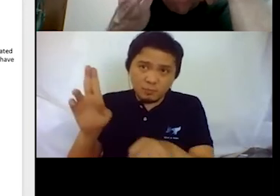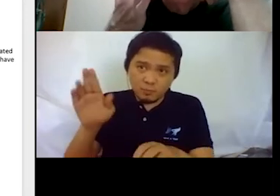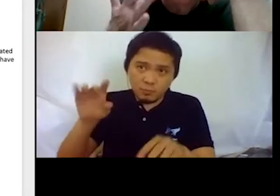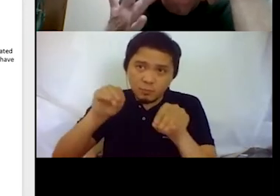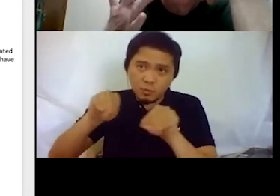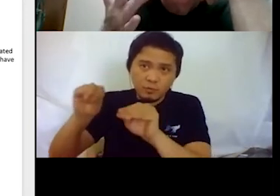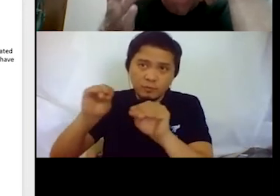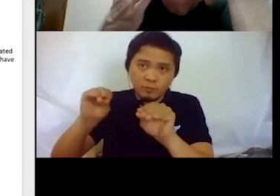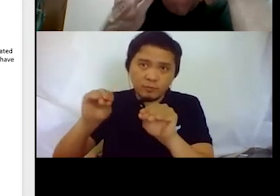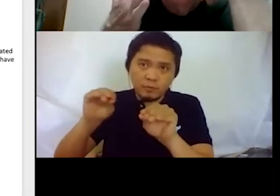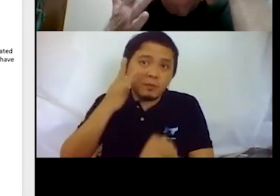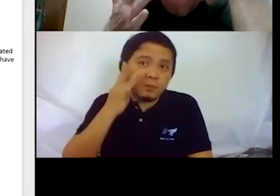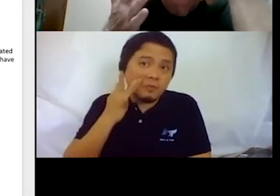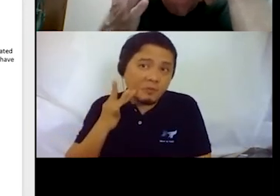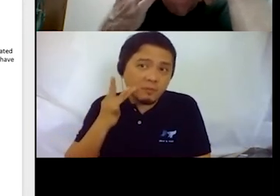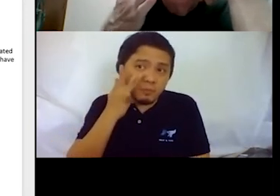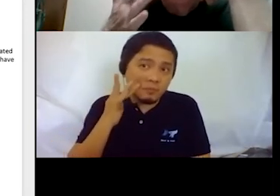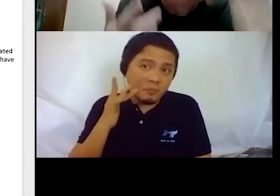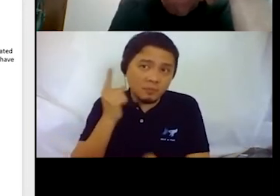Looks like it's done like this.